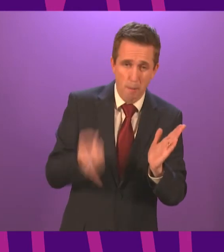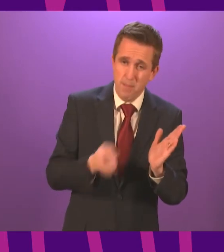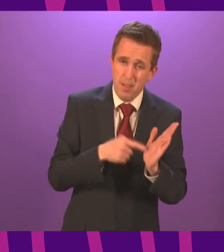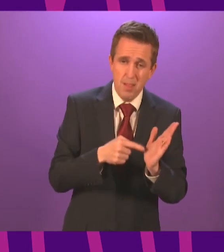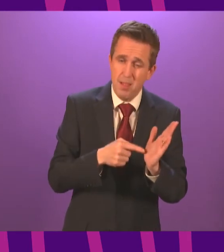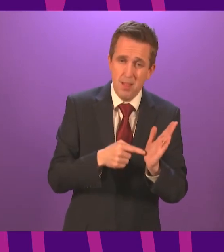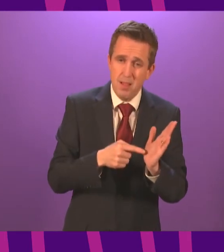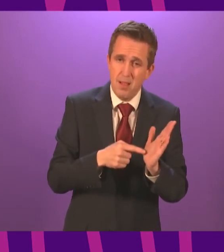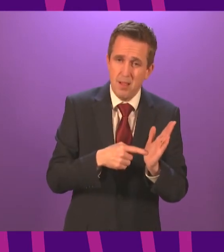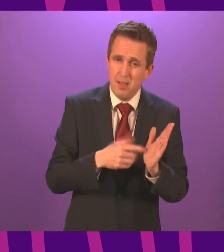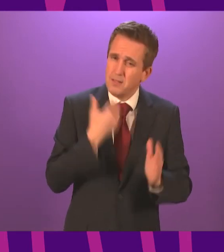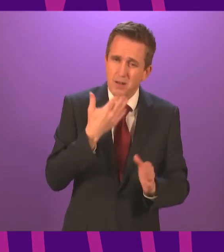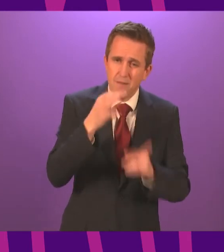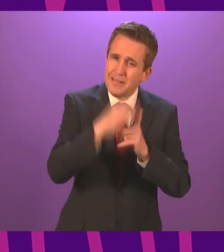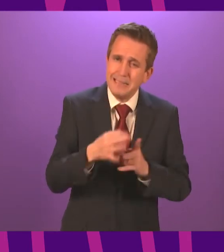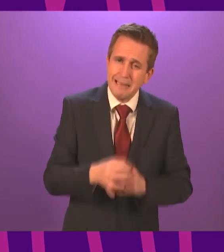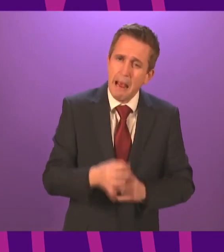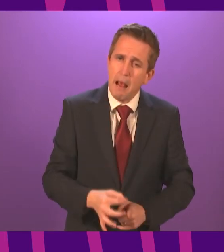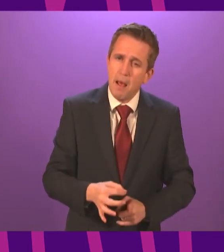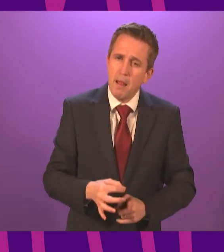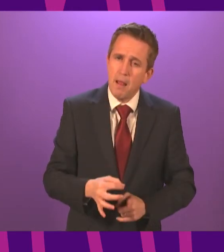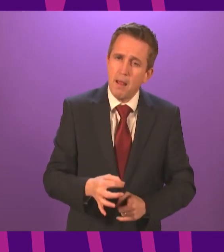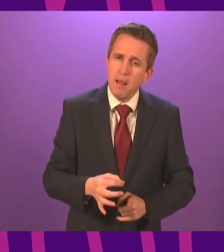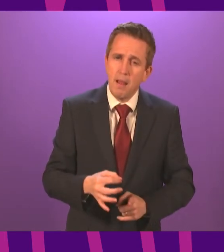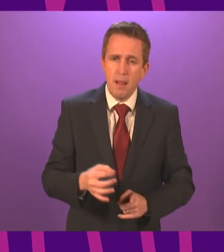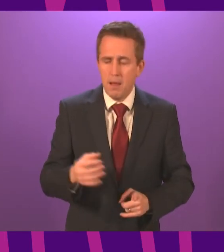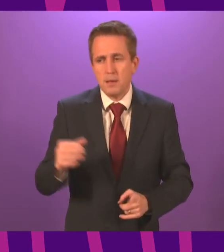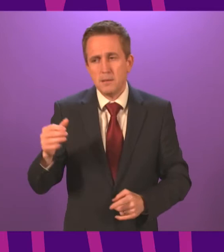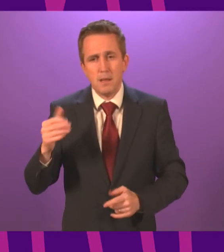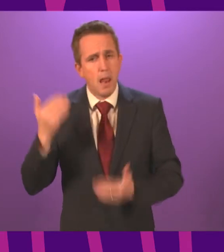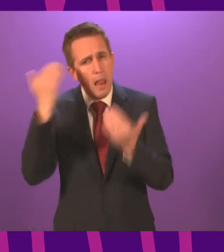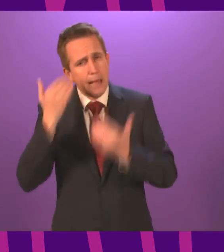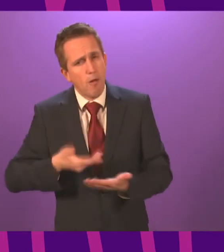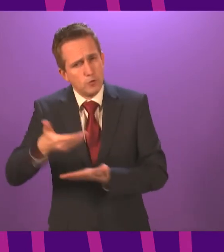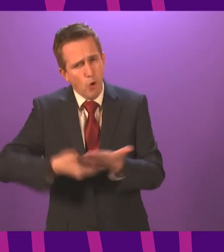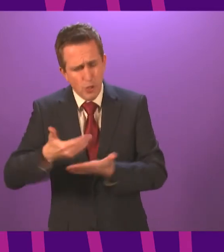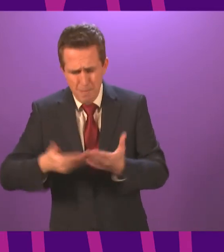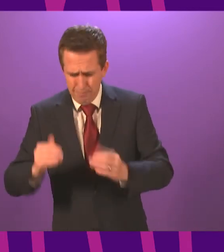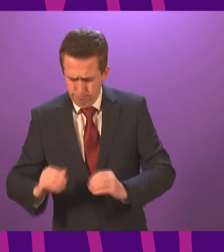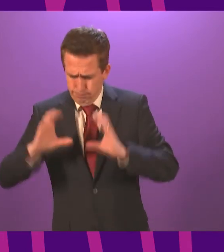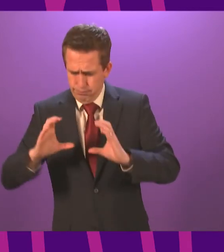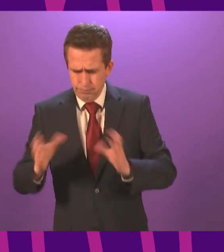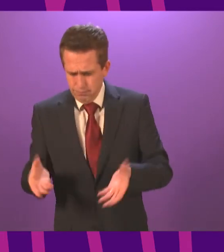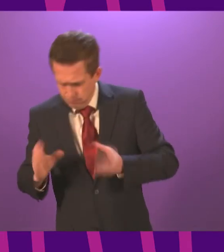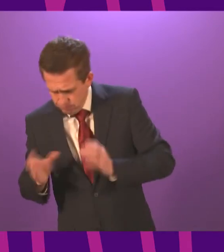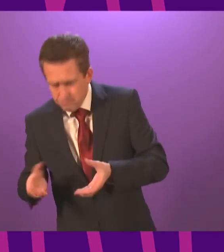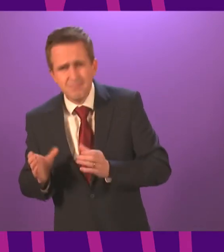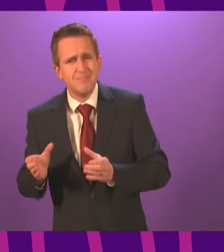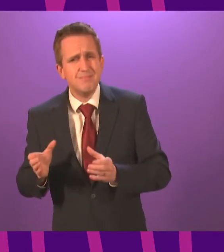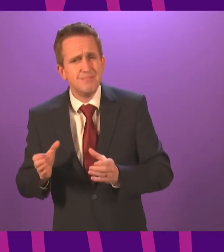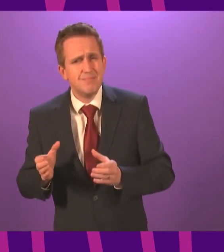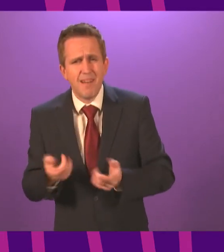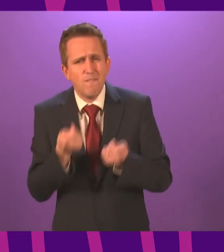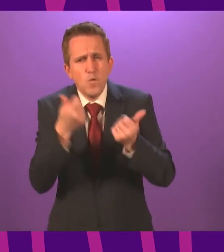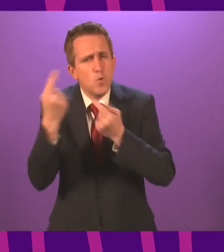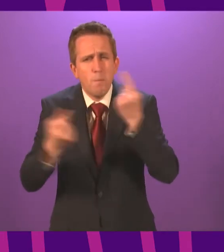provide all the detail that you might find in a legal document. Practically no person in our community will go and